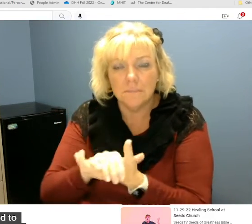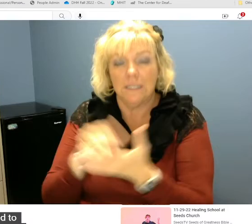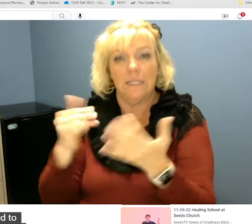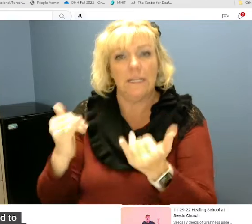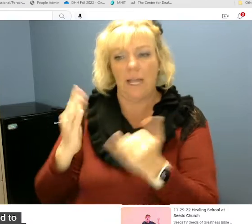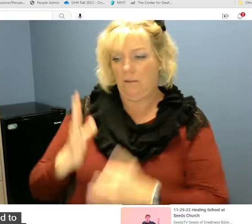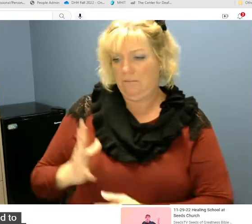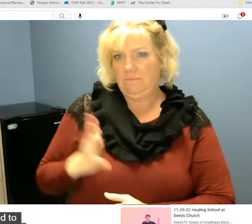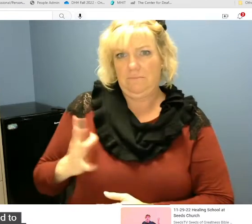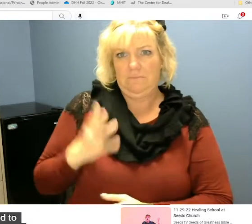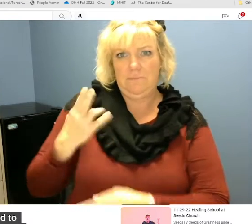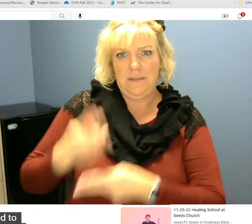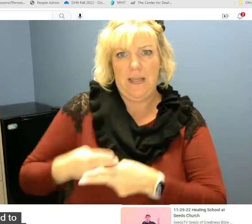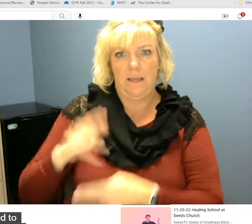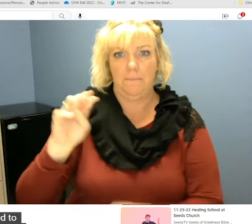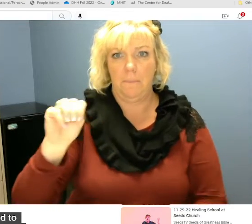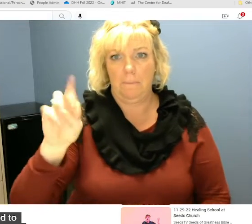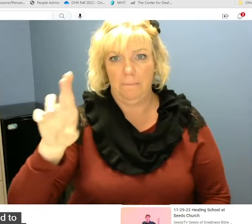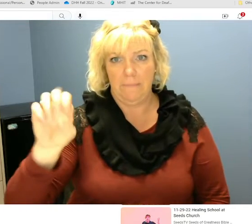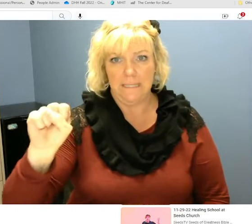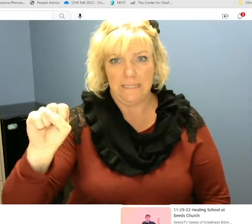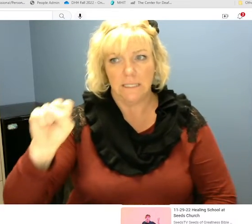called Mrs. She's given a title.